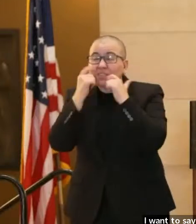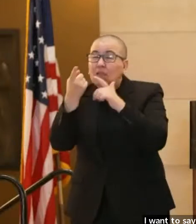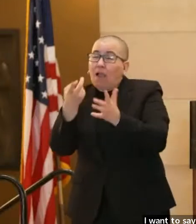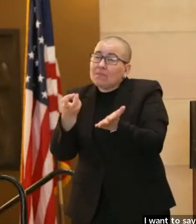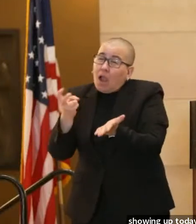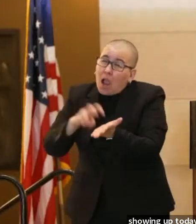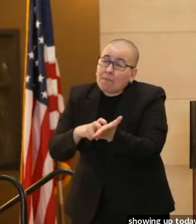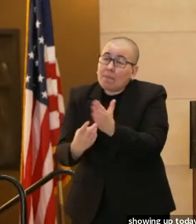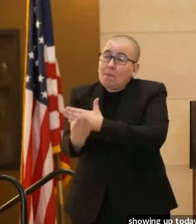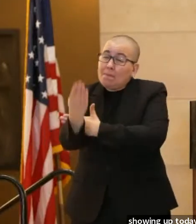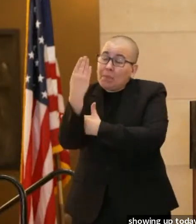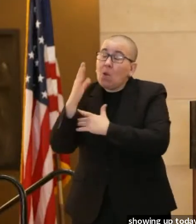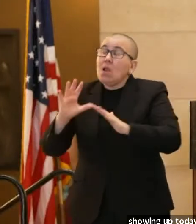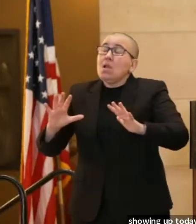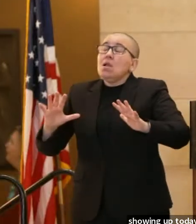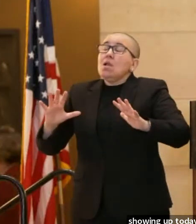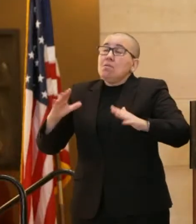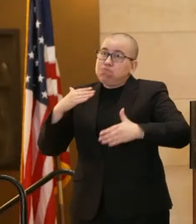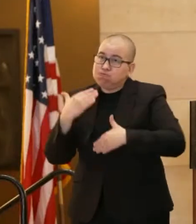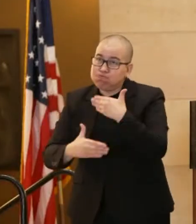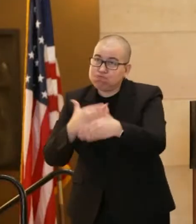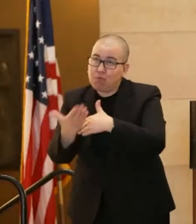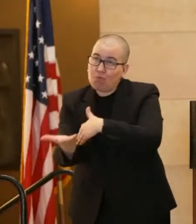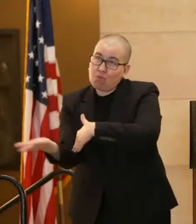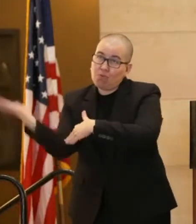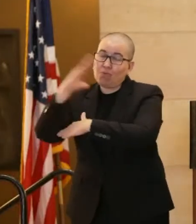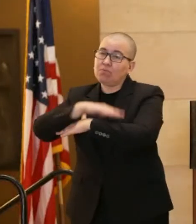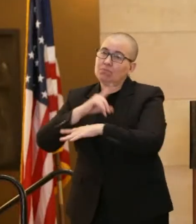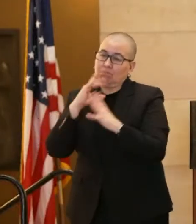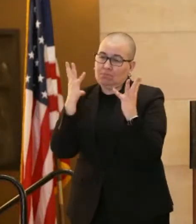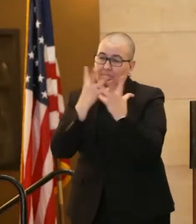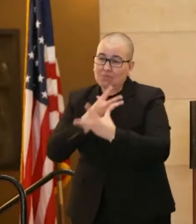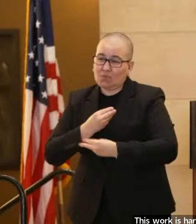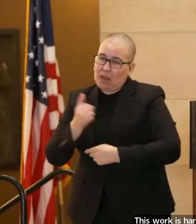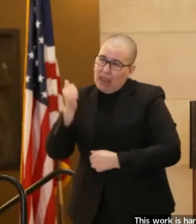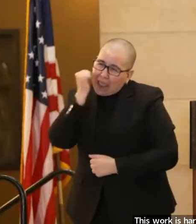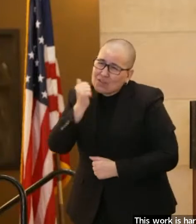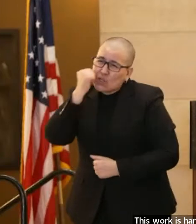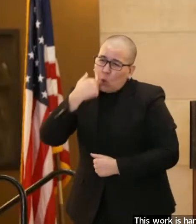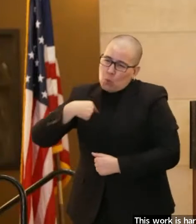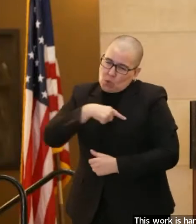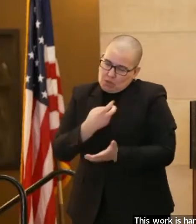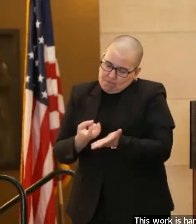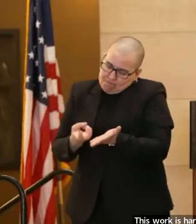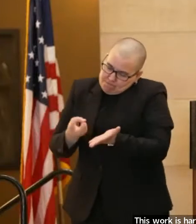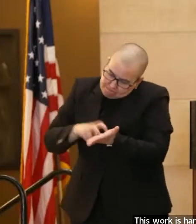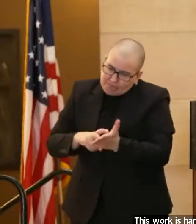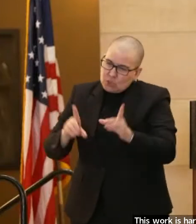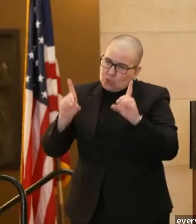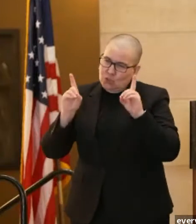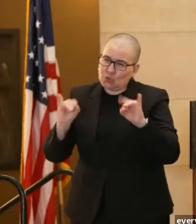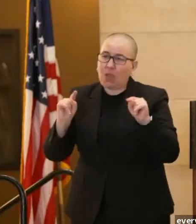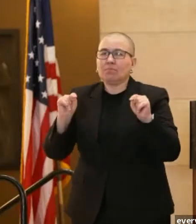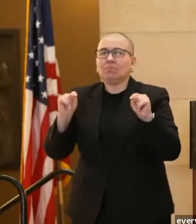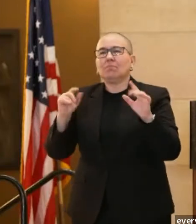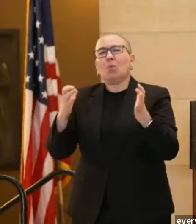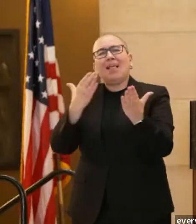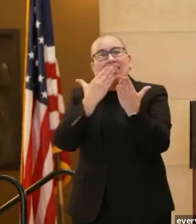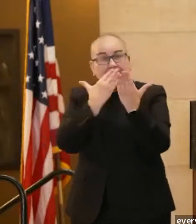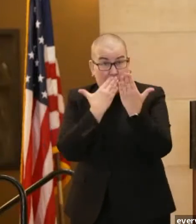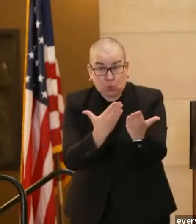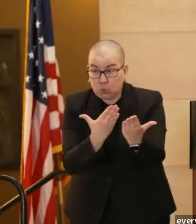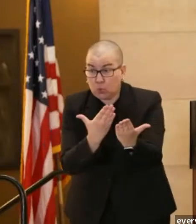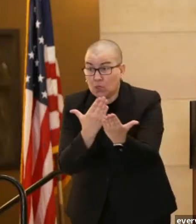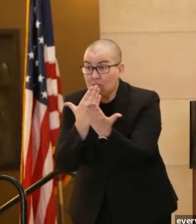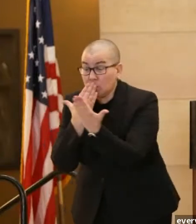This work is hard. This work is not easy. And we get up every day to do it. And I want to say Chimi Gwich from the bottom of my heart, of all the